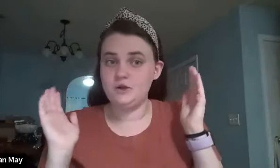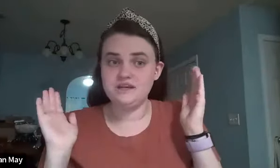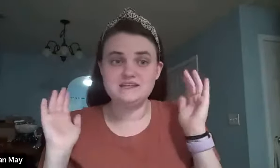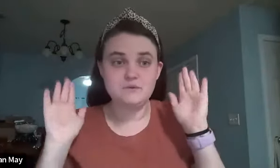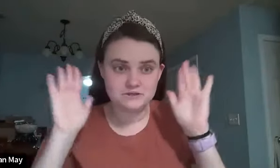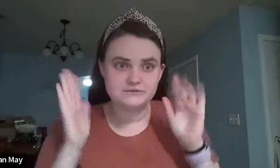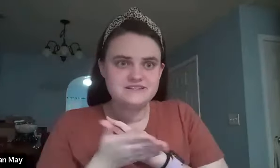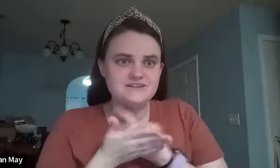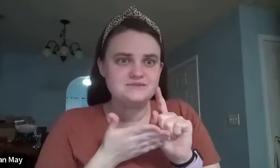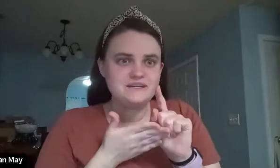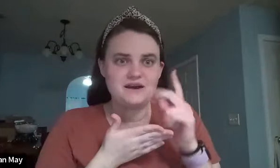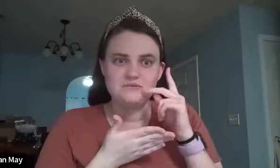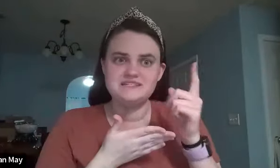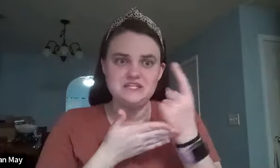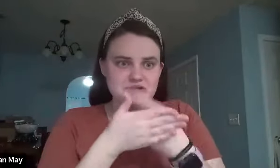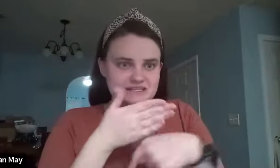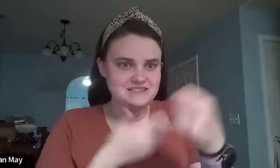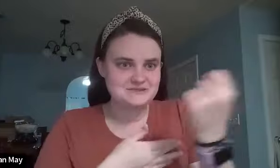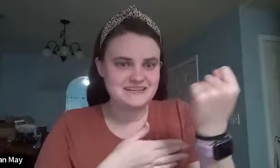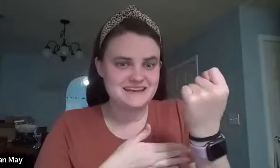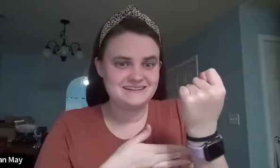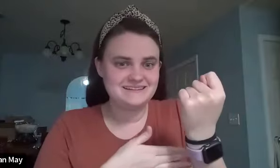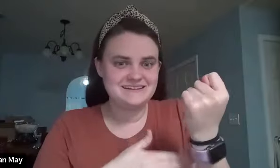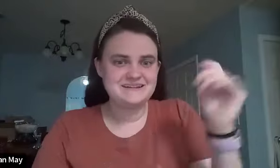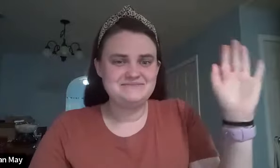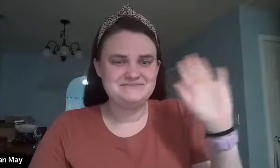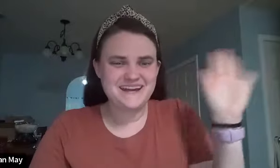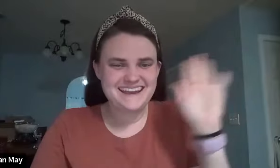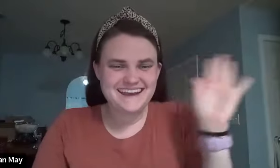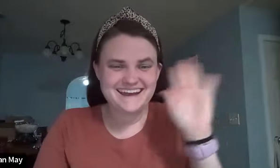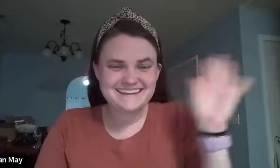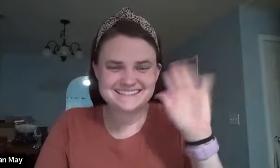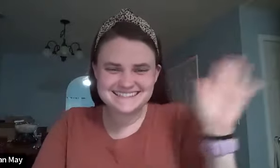hope you guys have a wonderful rest of y'all's week. I will see you next Tuesday. Bye, guys.